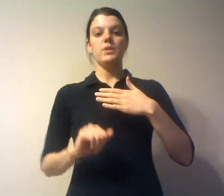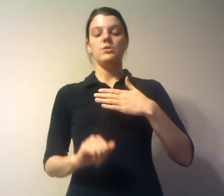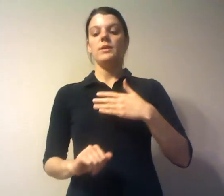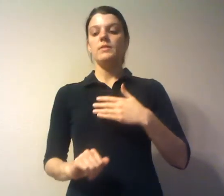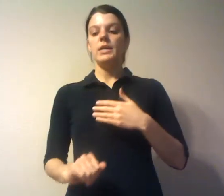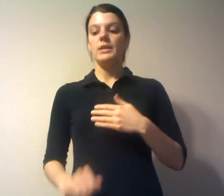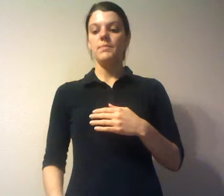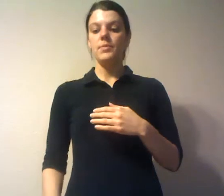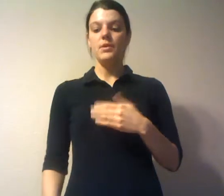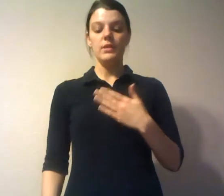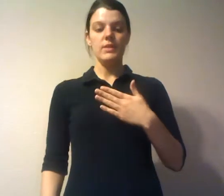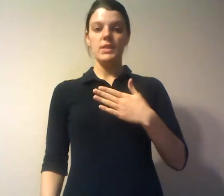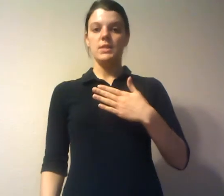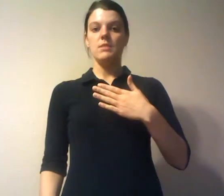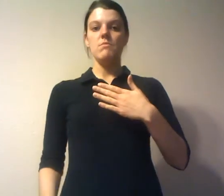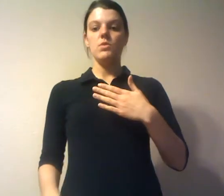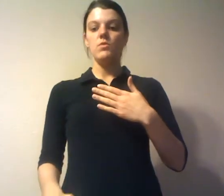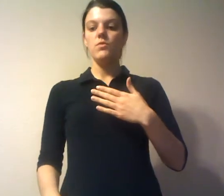past your left hand. Your left hand doesn't move.